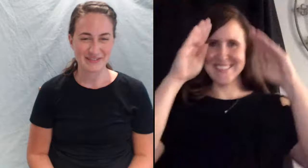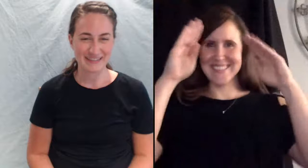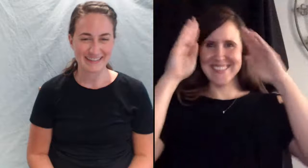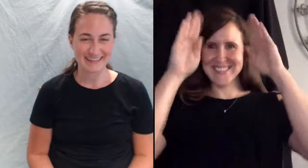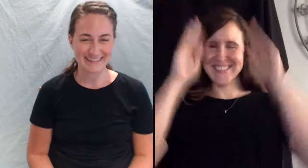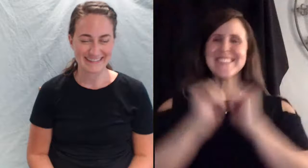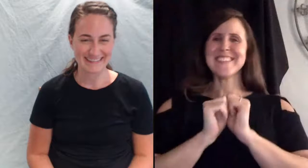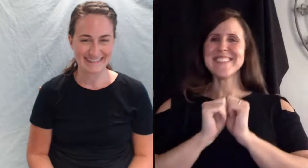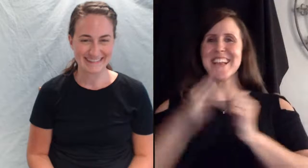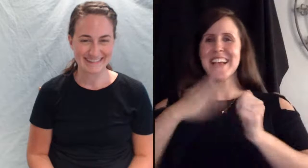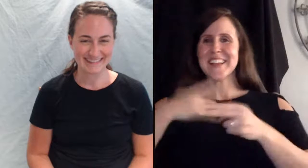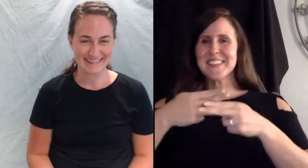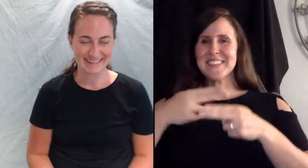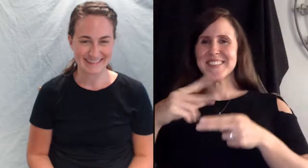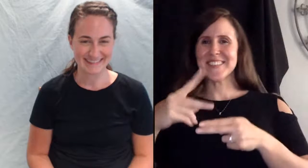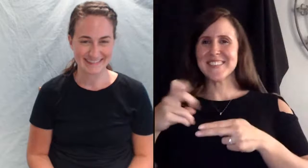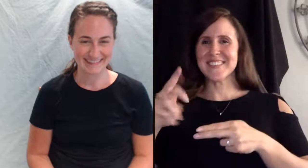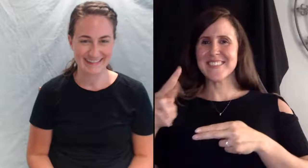Hello, everyone.